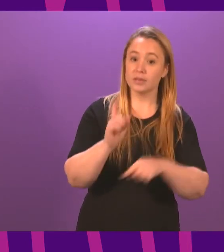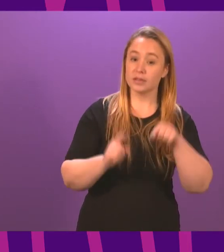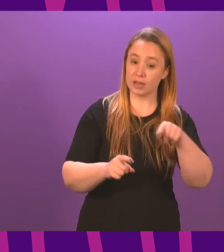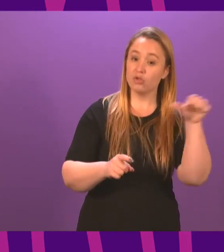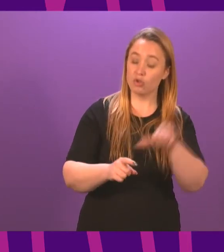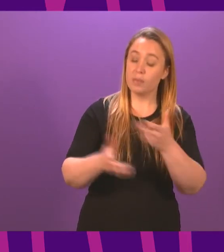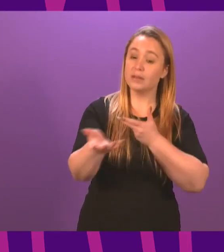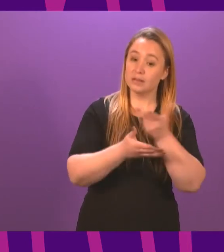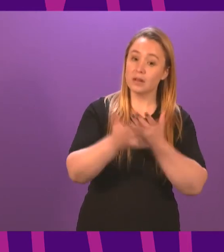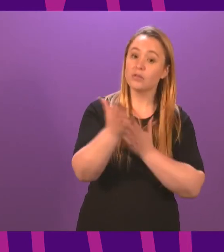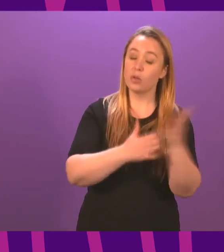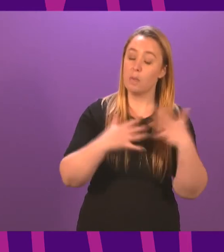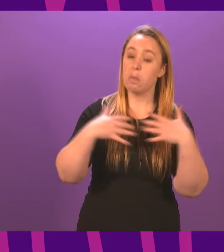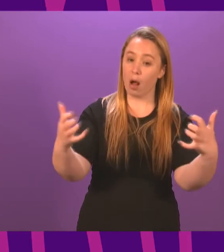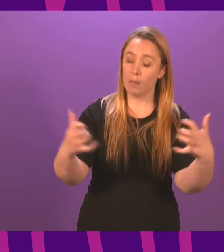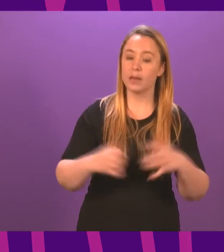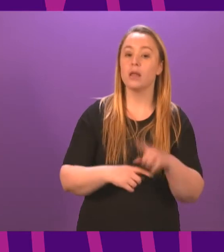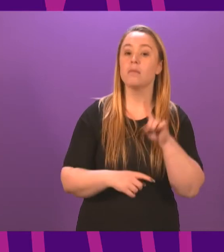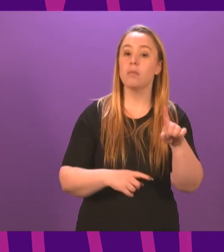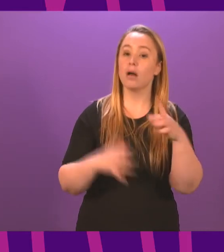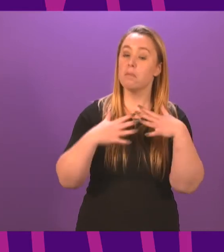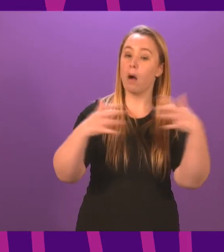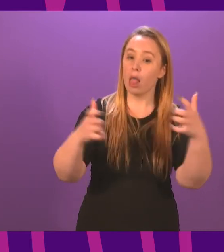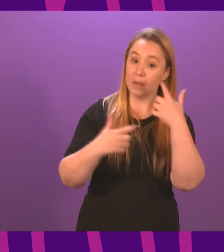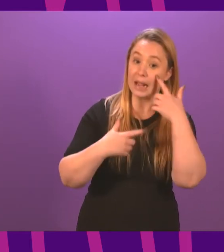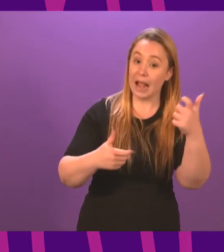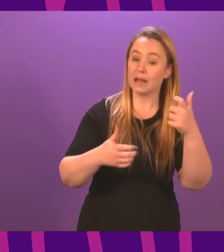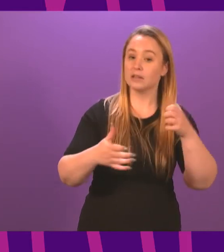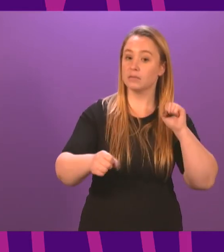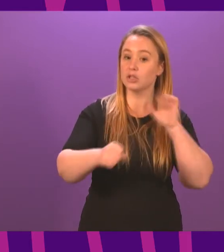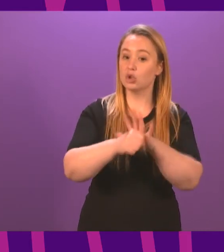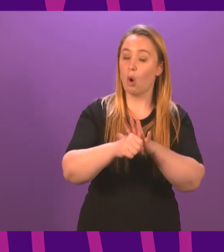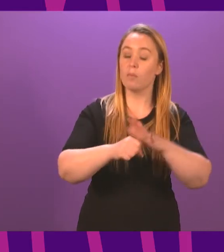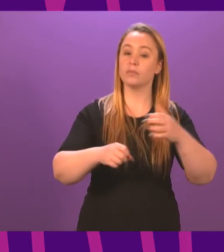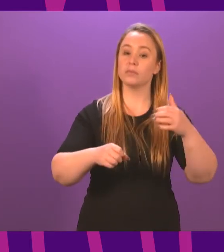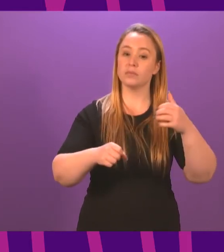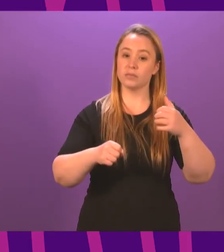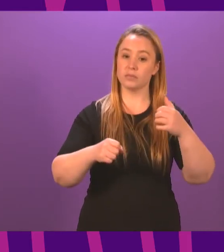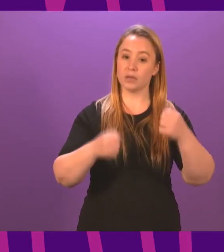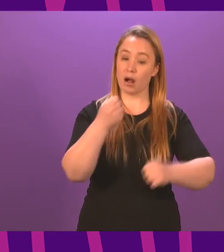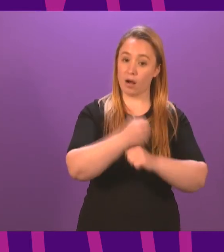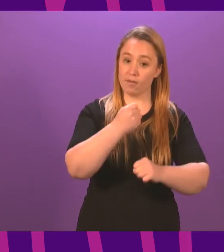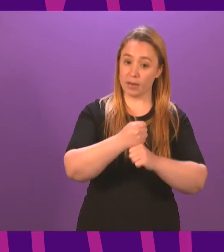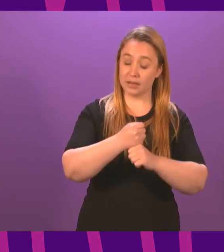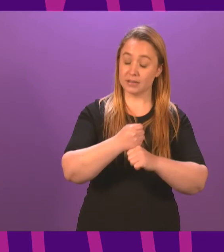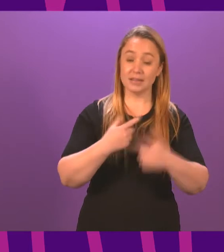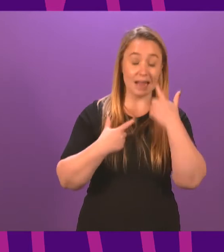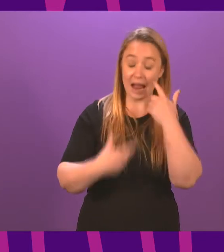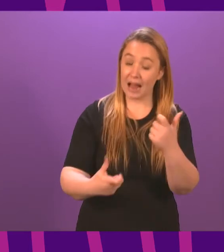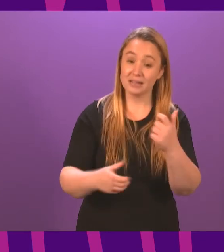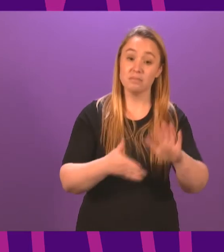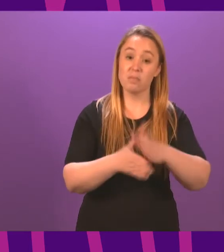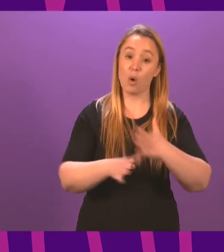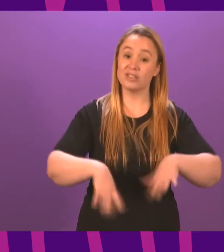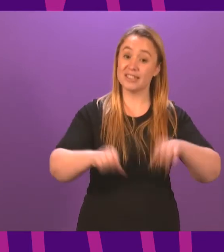be discussed by Parliament today. However, the Parliament cannot stop the Government introducing them because they come into force tomorrow. Presiding